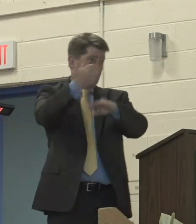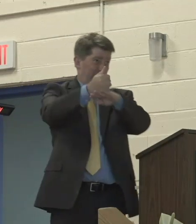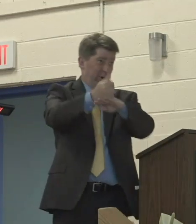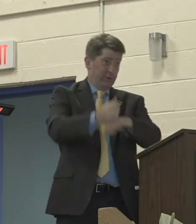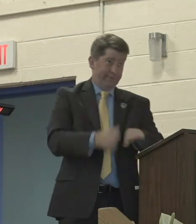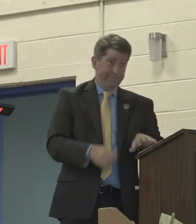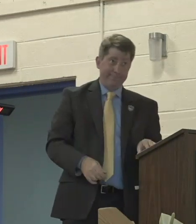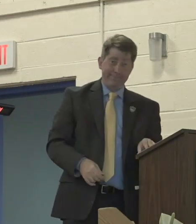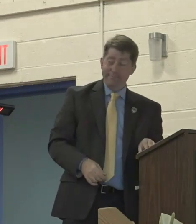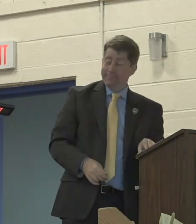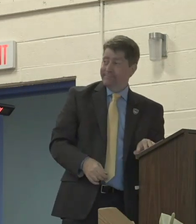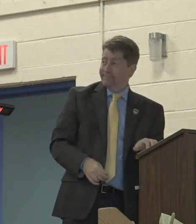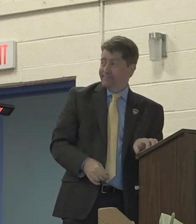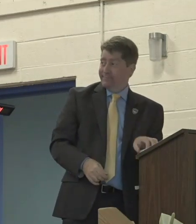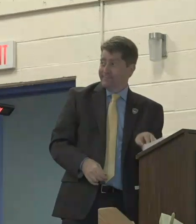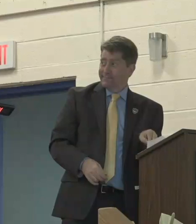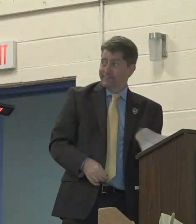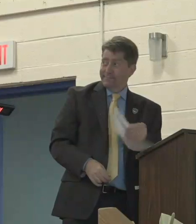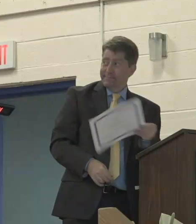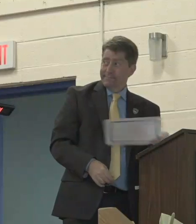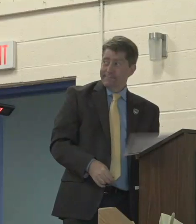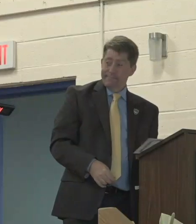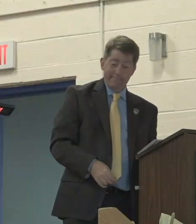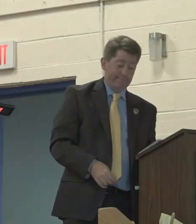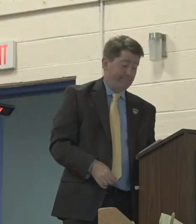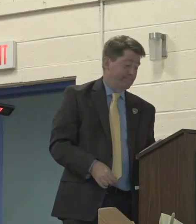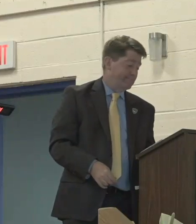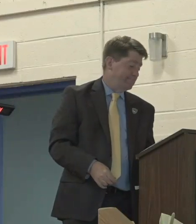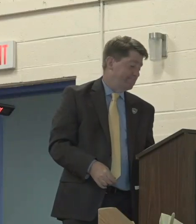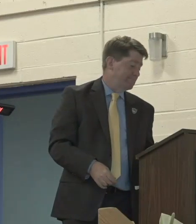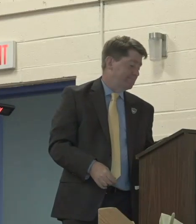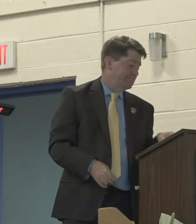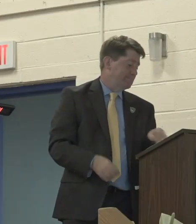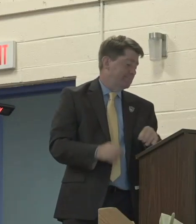Remember the former Apple computer CEO and the founder of the company?